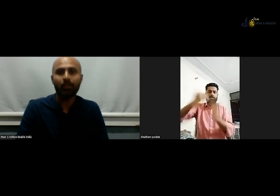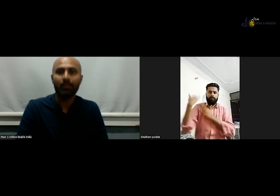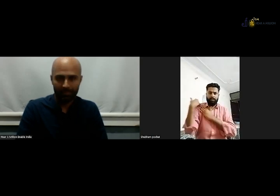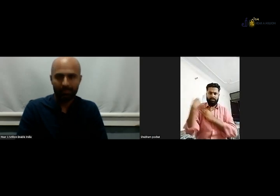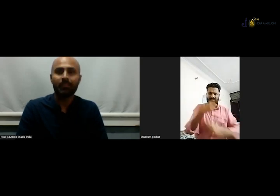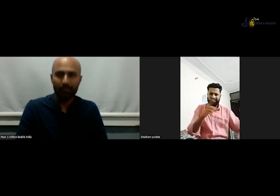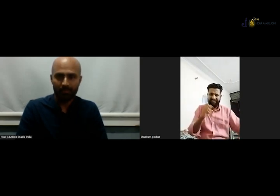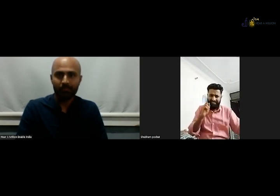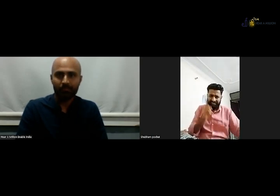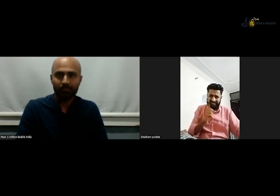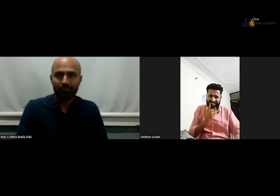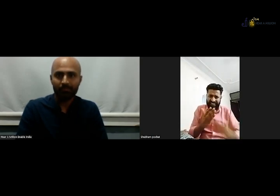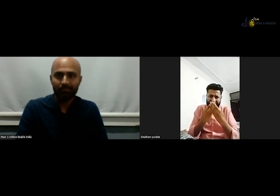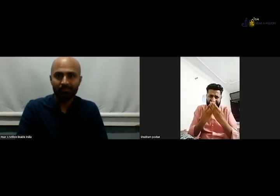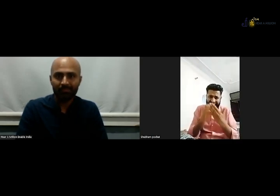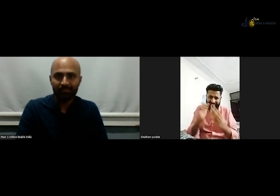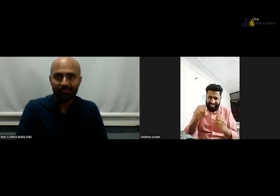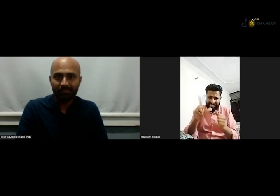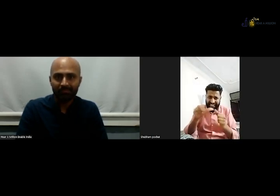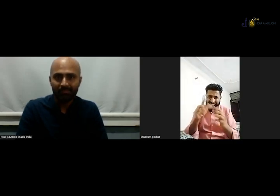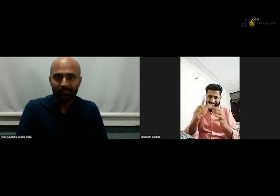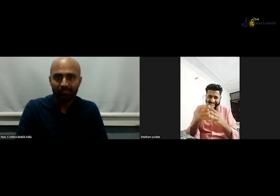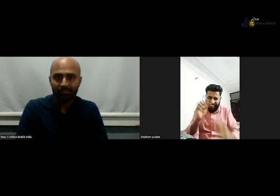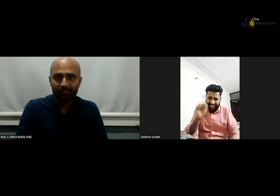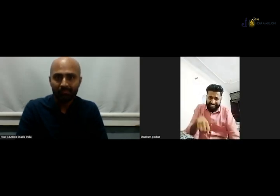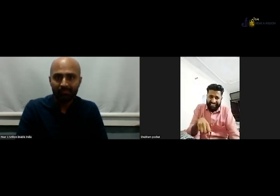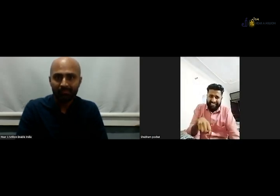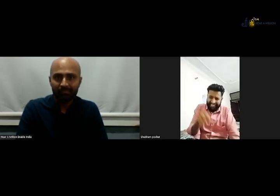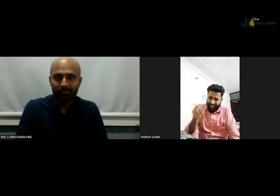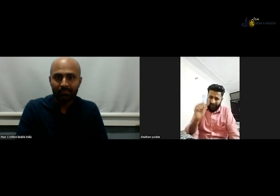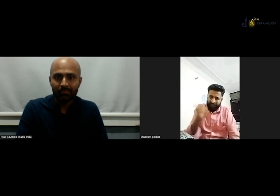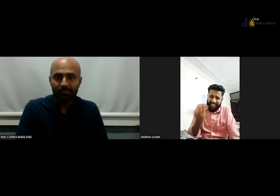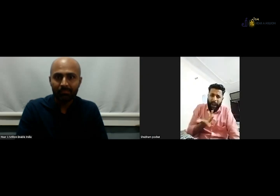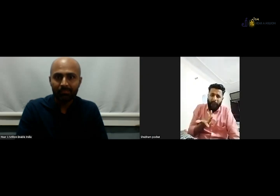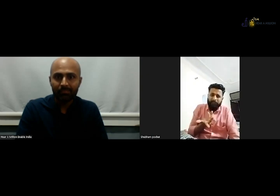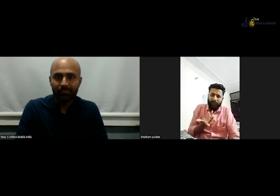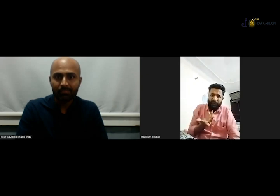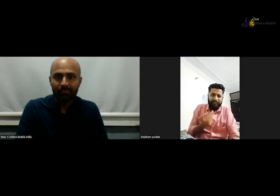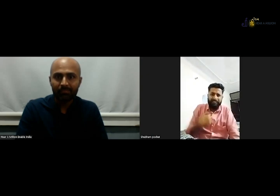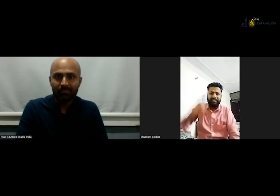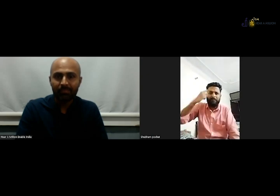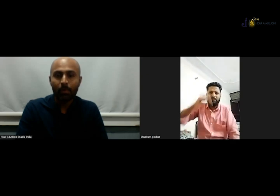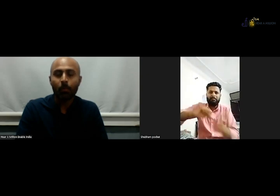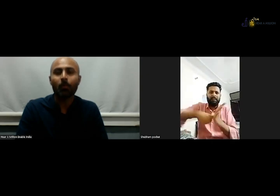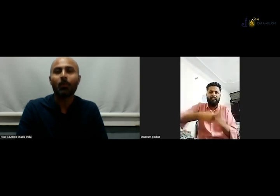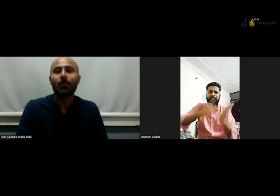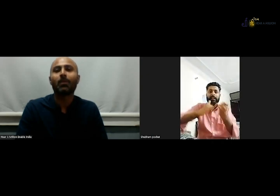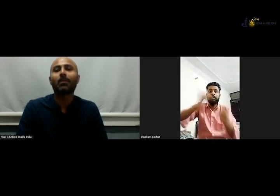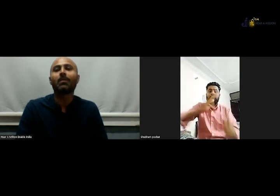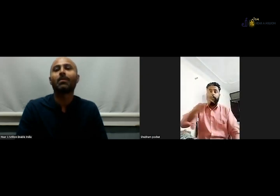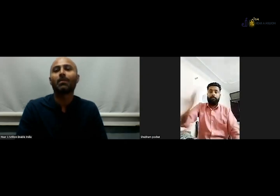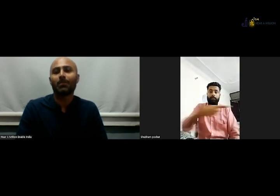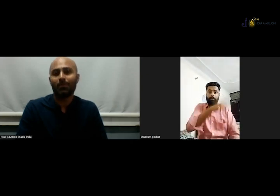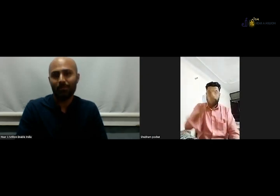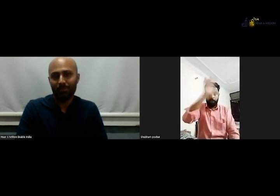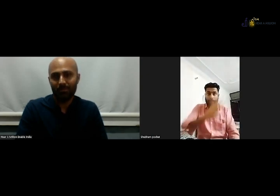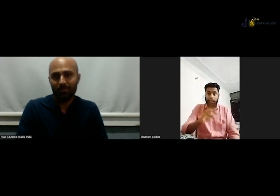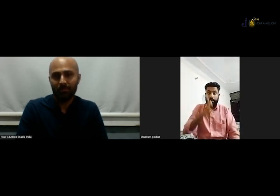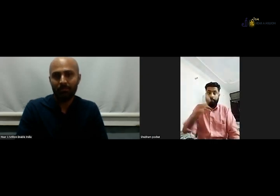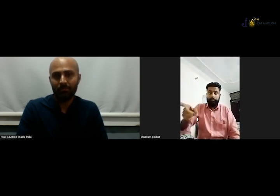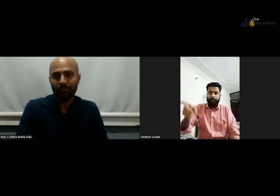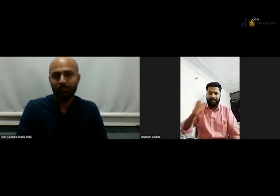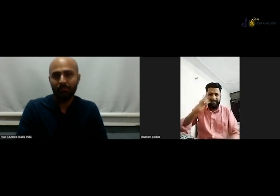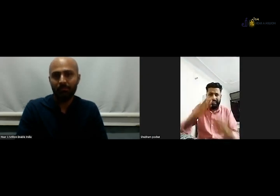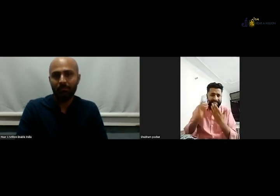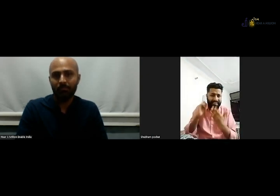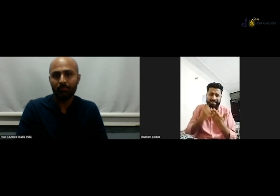and so the secretary was confused, and he was not